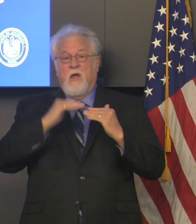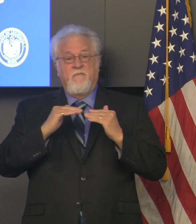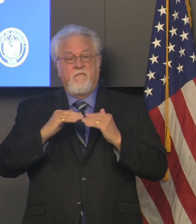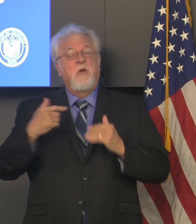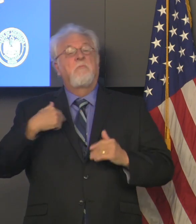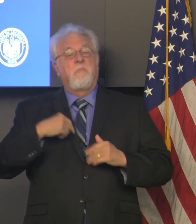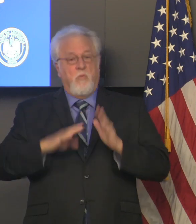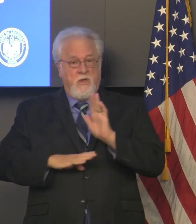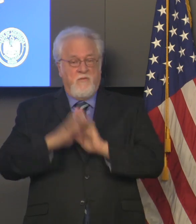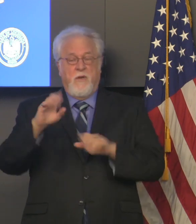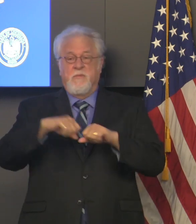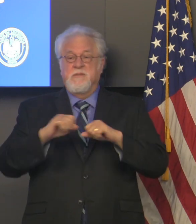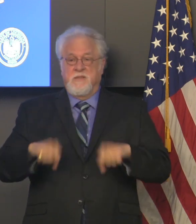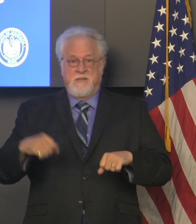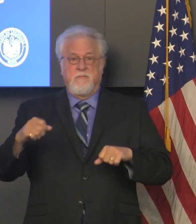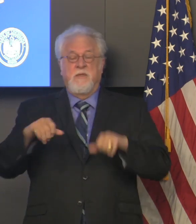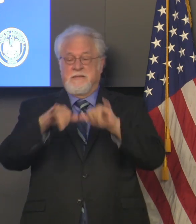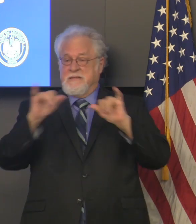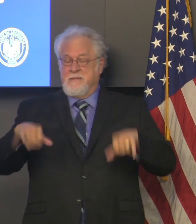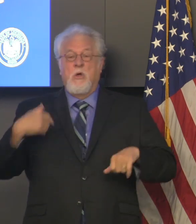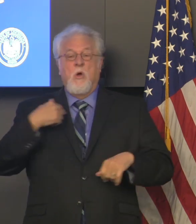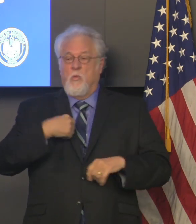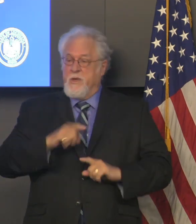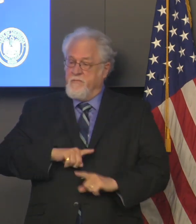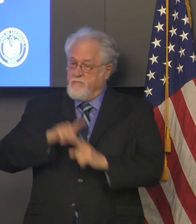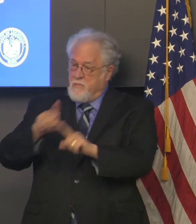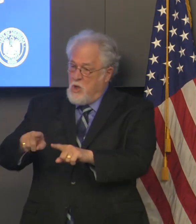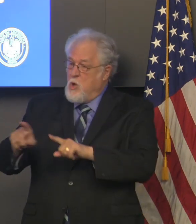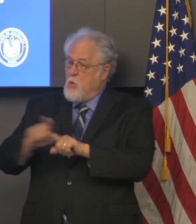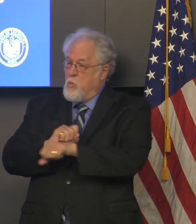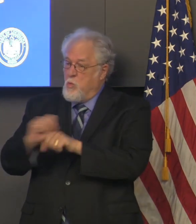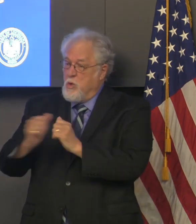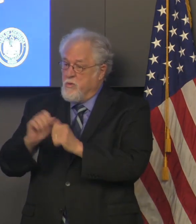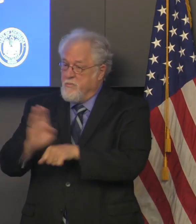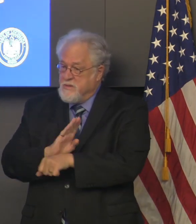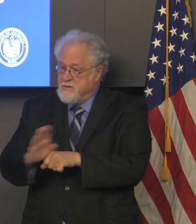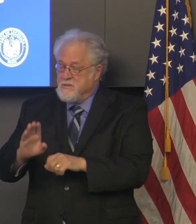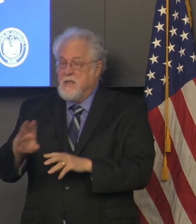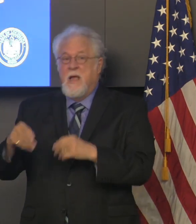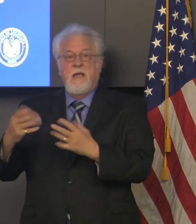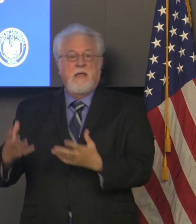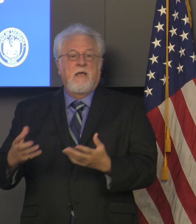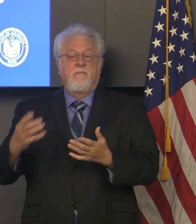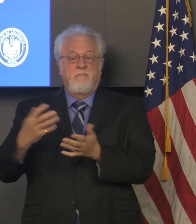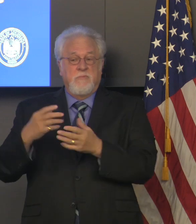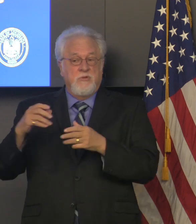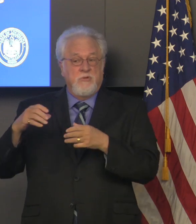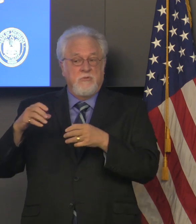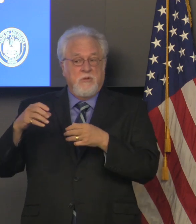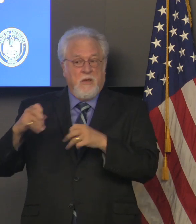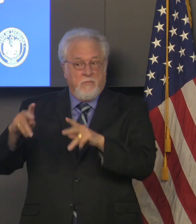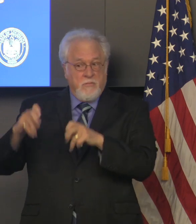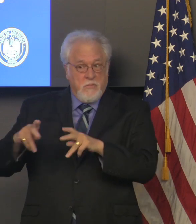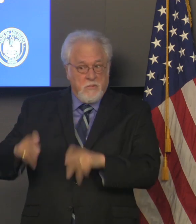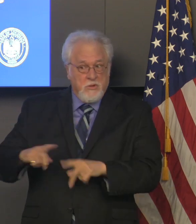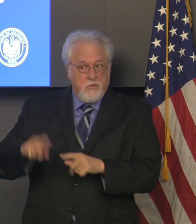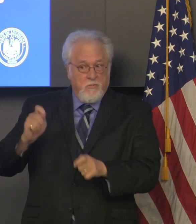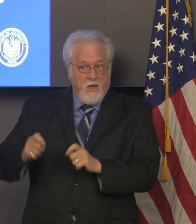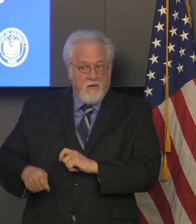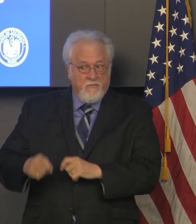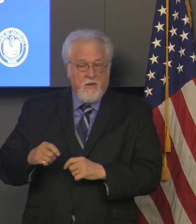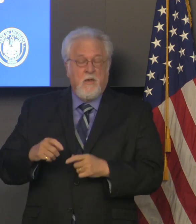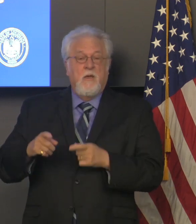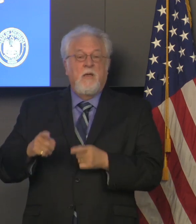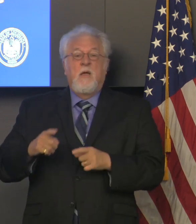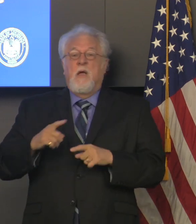developed a system to where we have gone out and we have worked with businesses. We have given them many chances to modify what needs to be